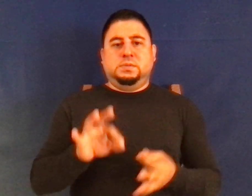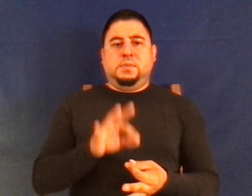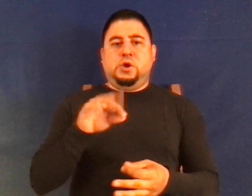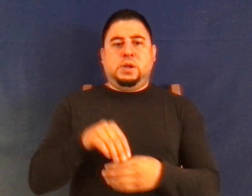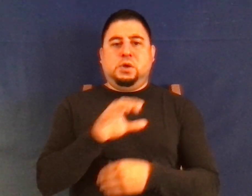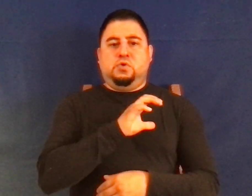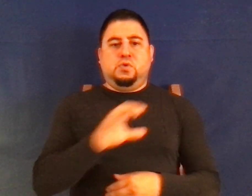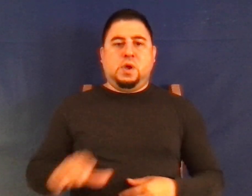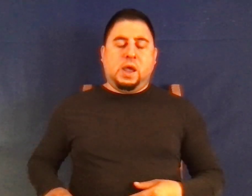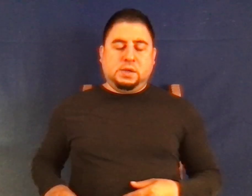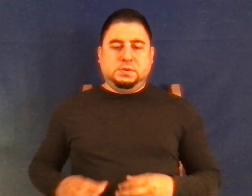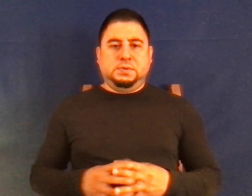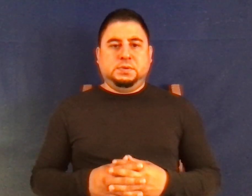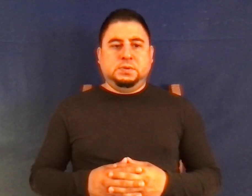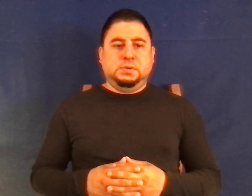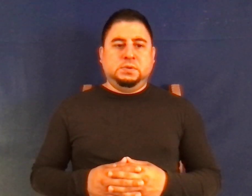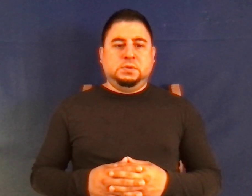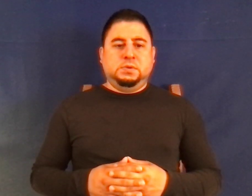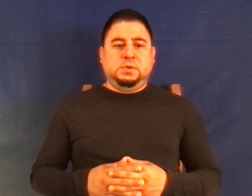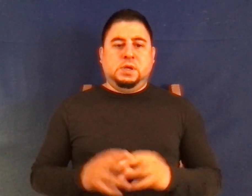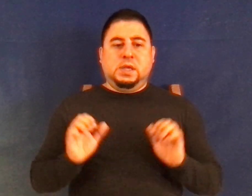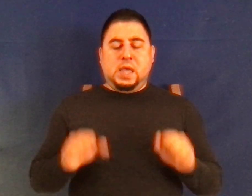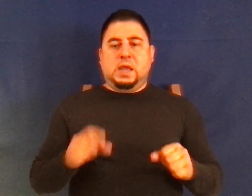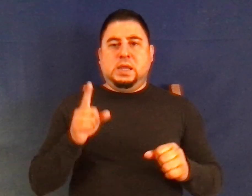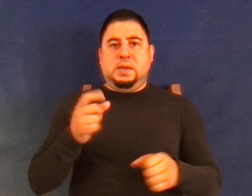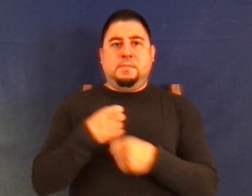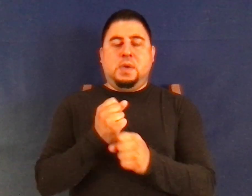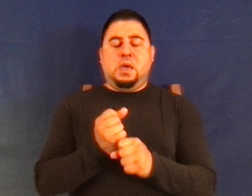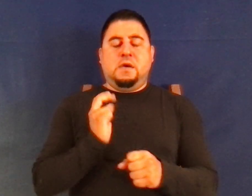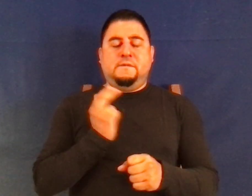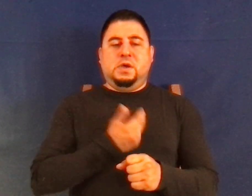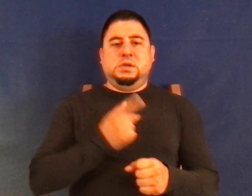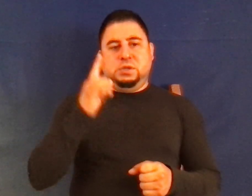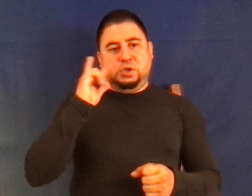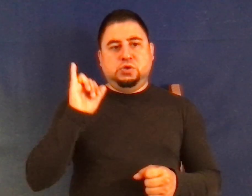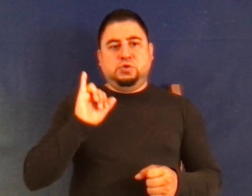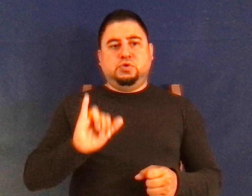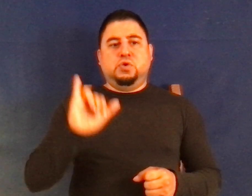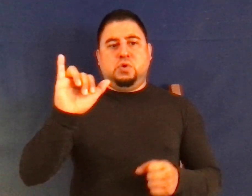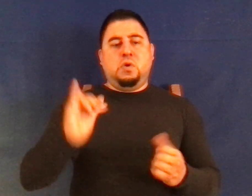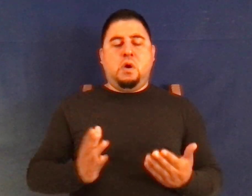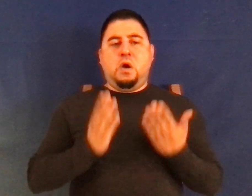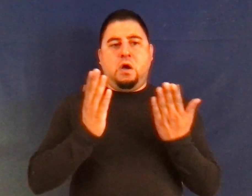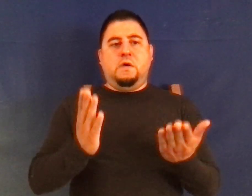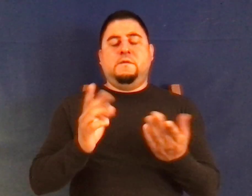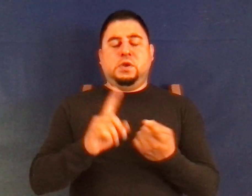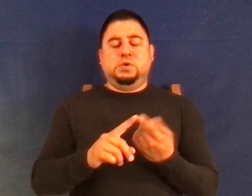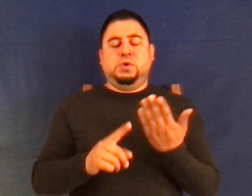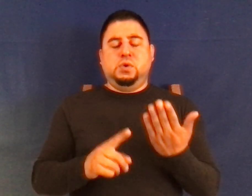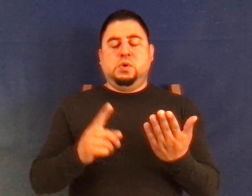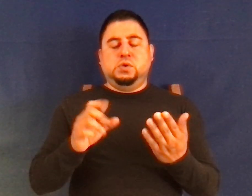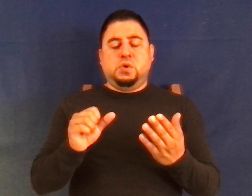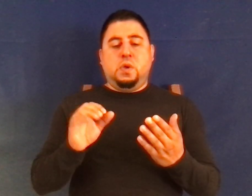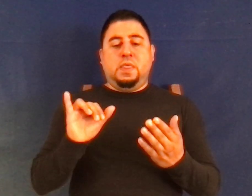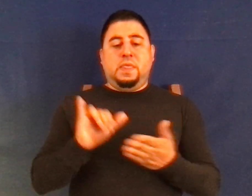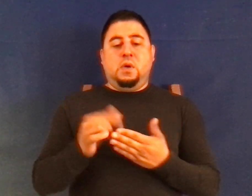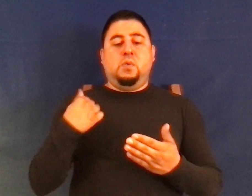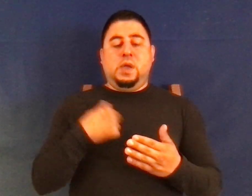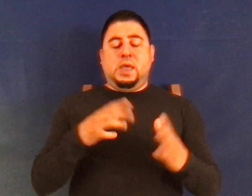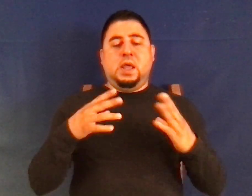Christ. May he make of us an eternal offering to you, so that we may obtain an